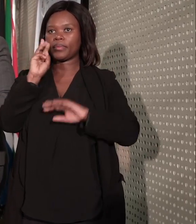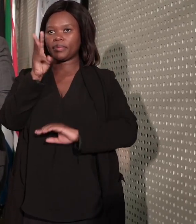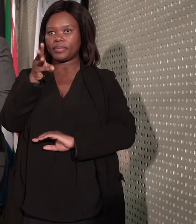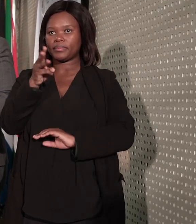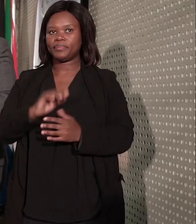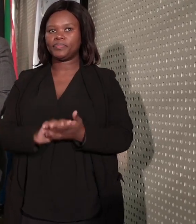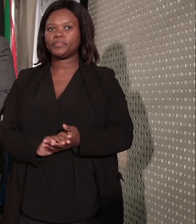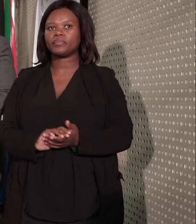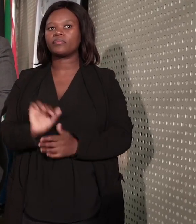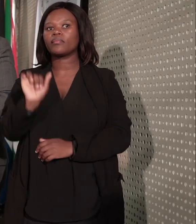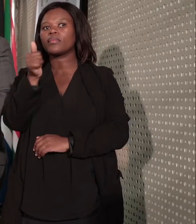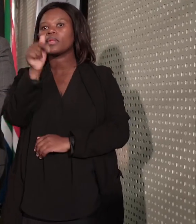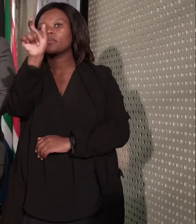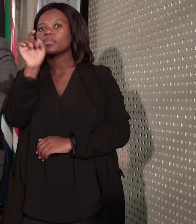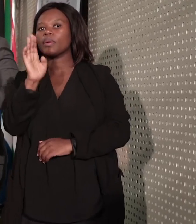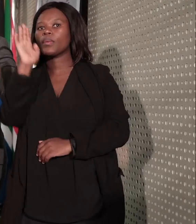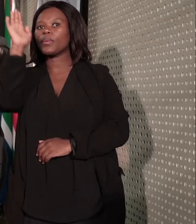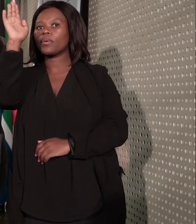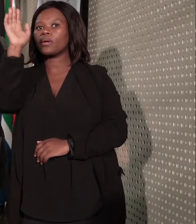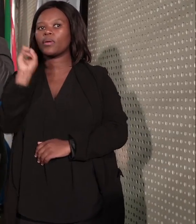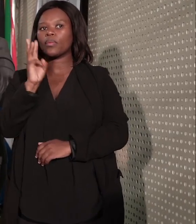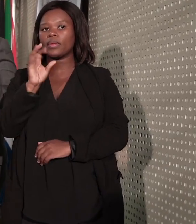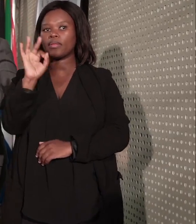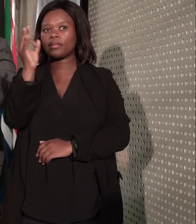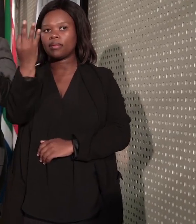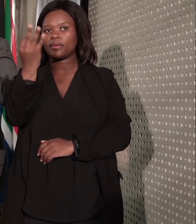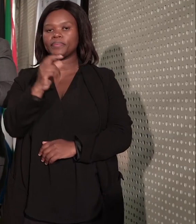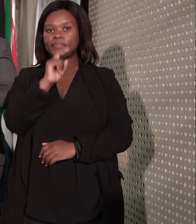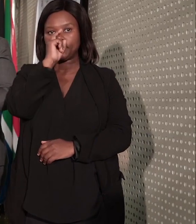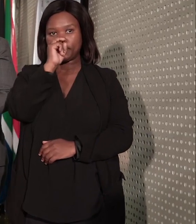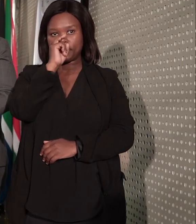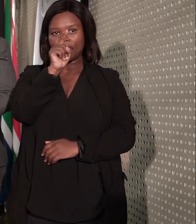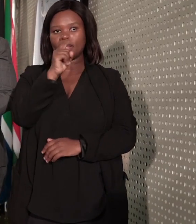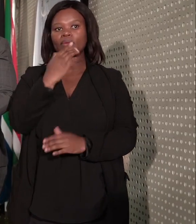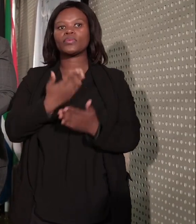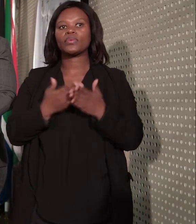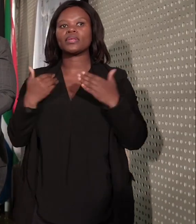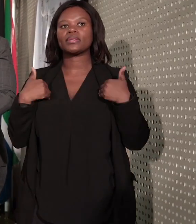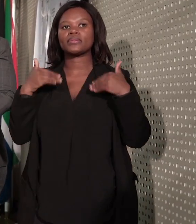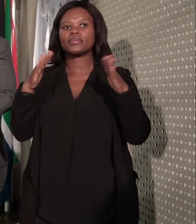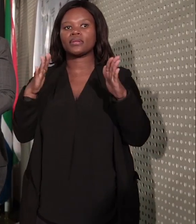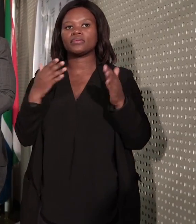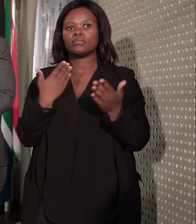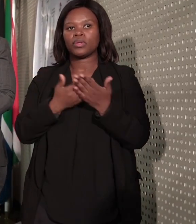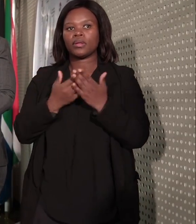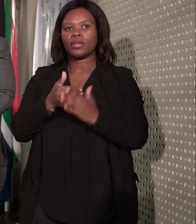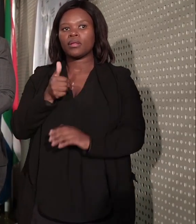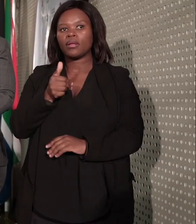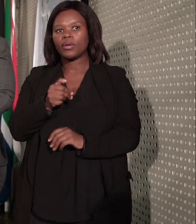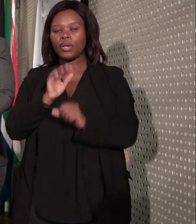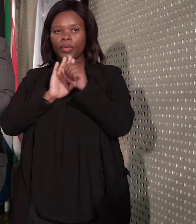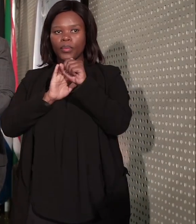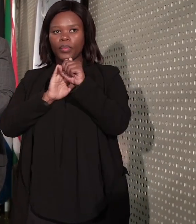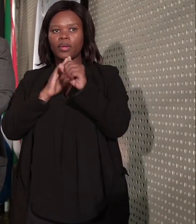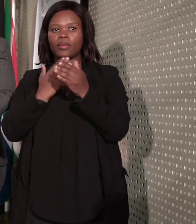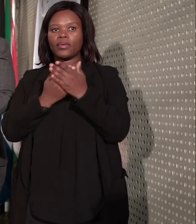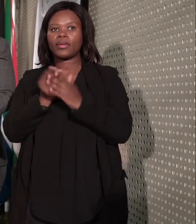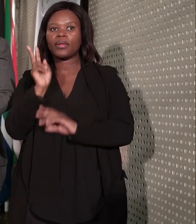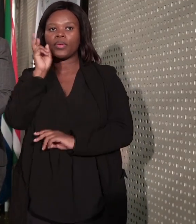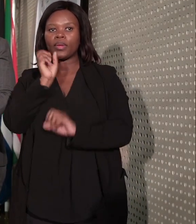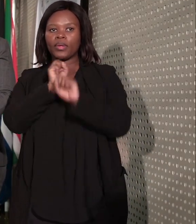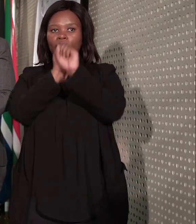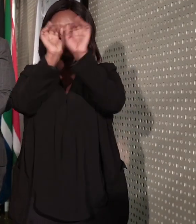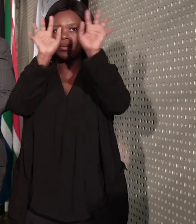Okay, then you'll be the third. All right. Sisi, you can start. You can just press your mic so that you can be audible, introduce